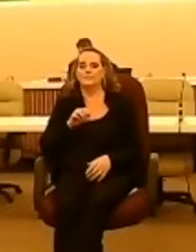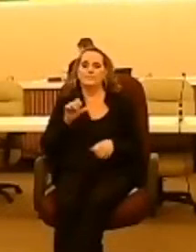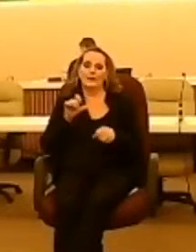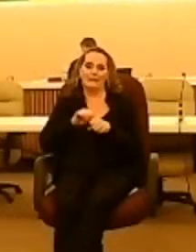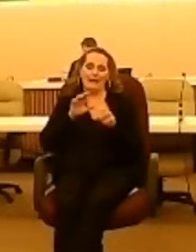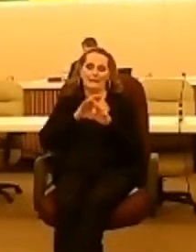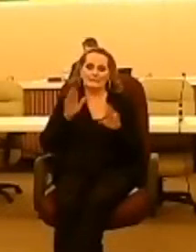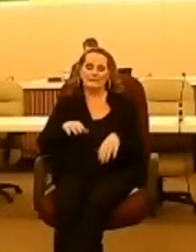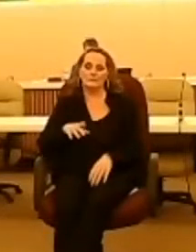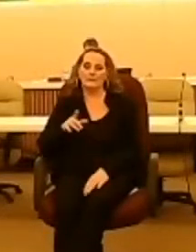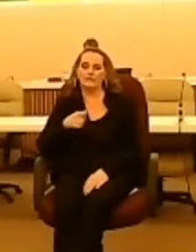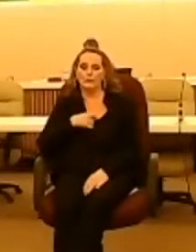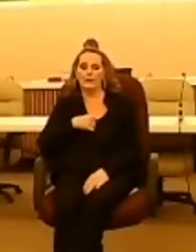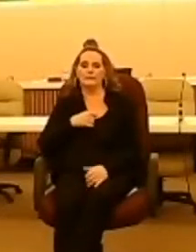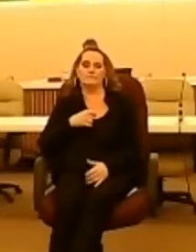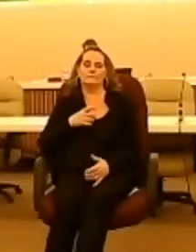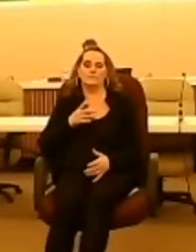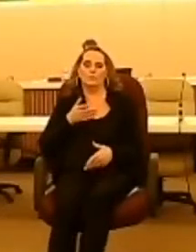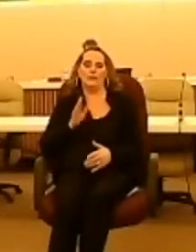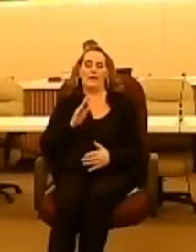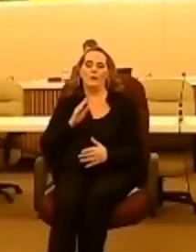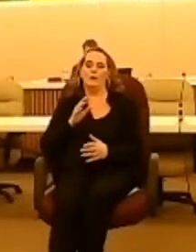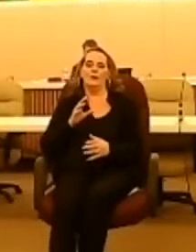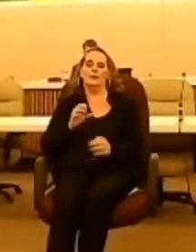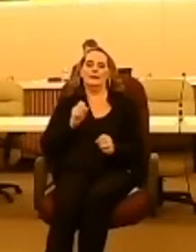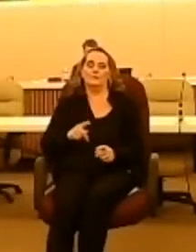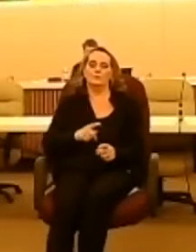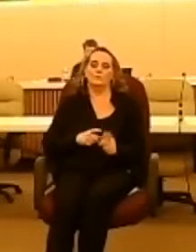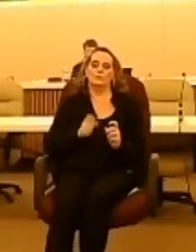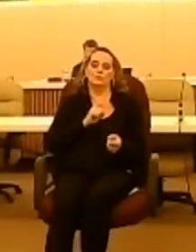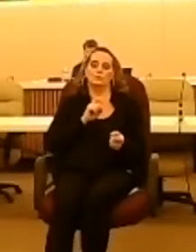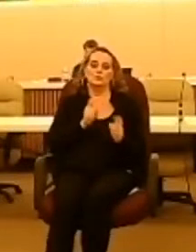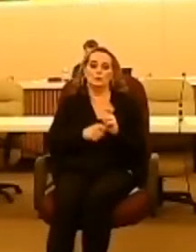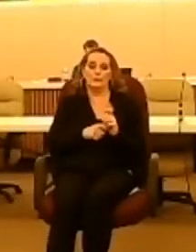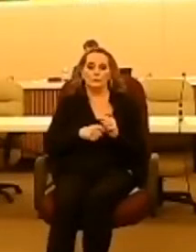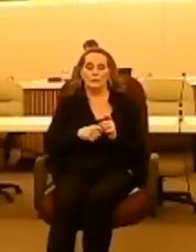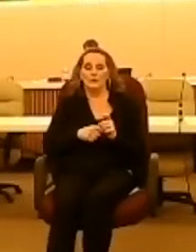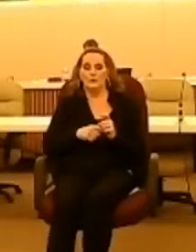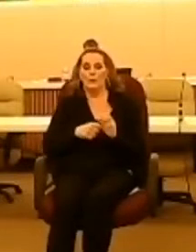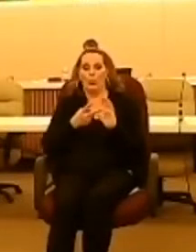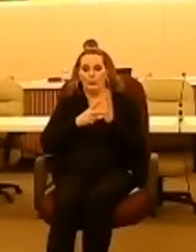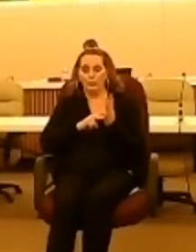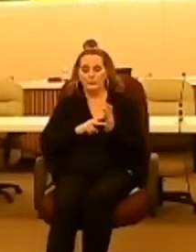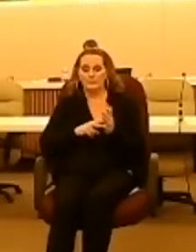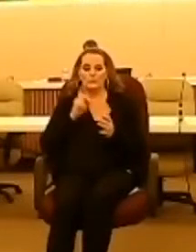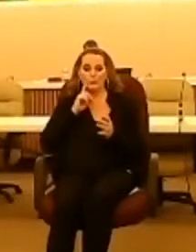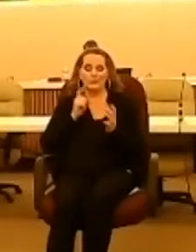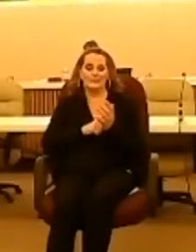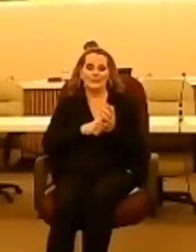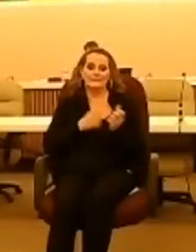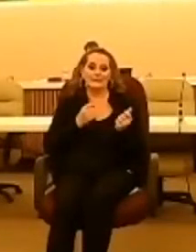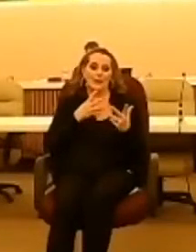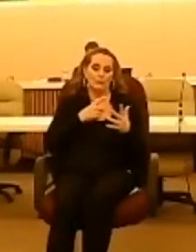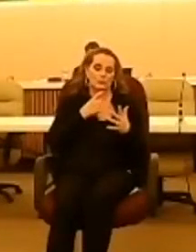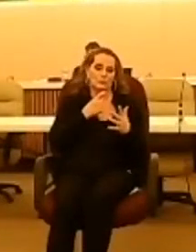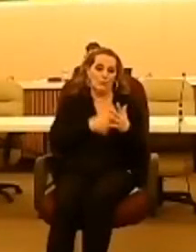a viable chance to be repurposed, recognizing the amount of money it takes to clean up these